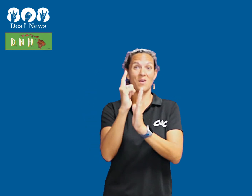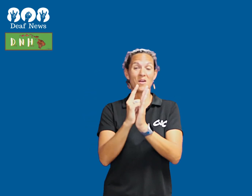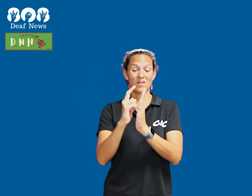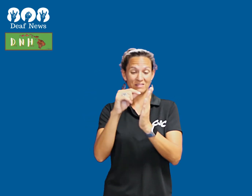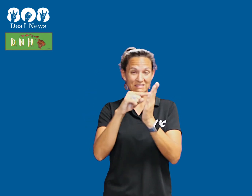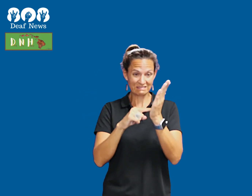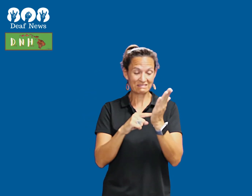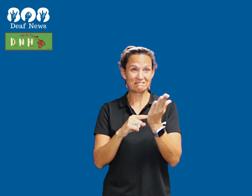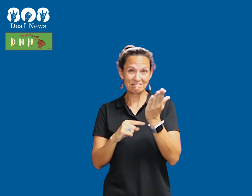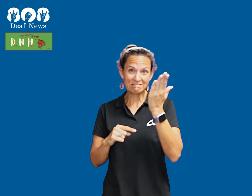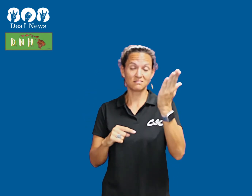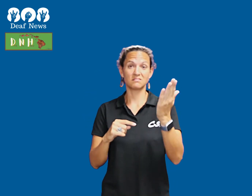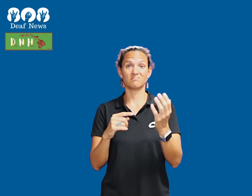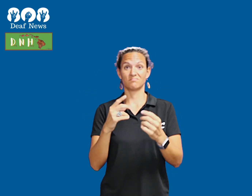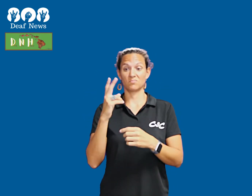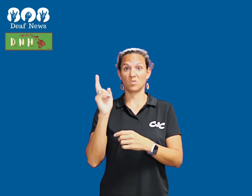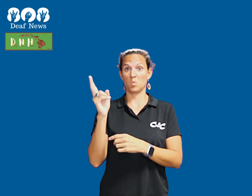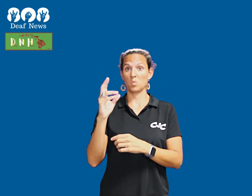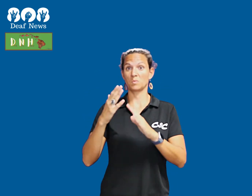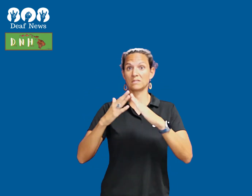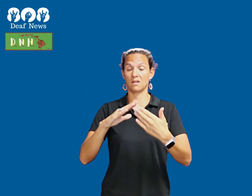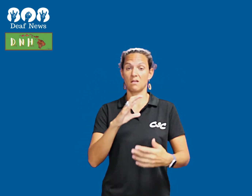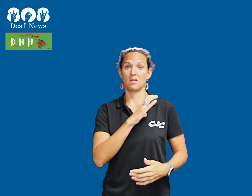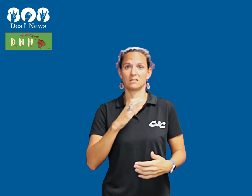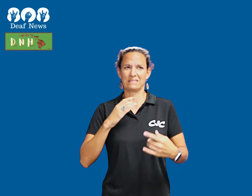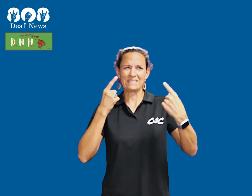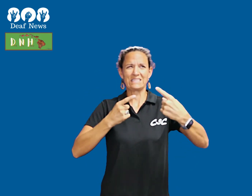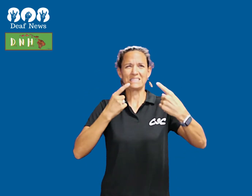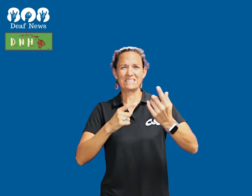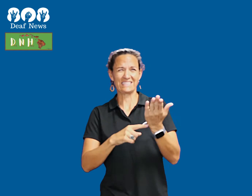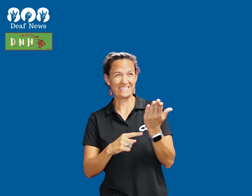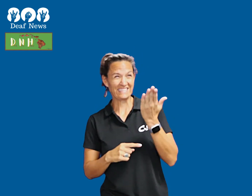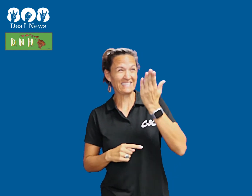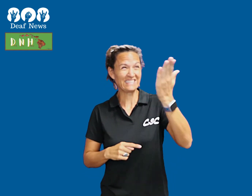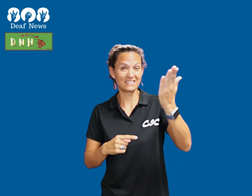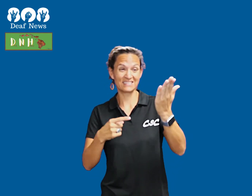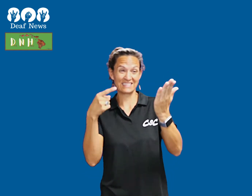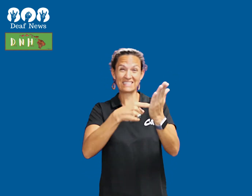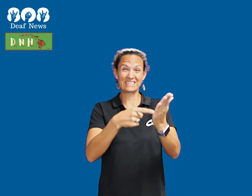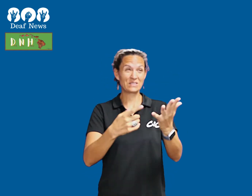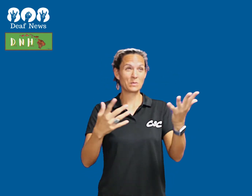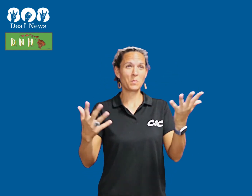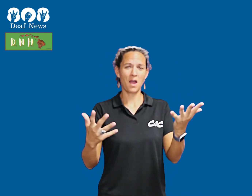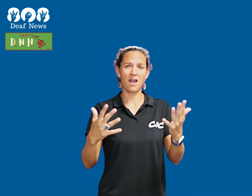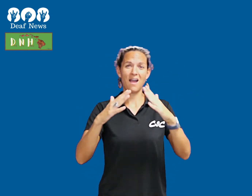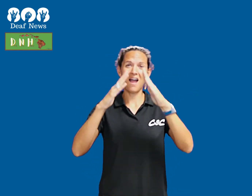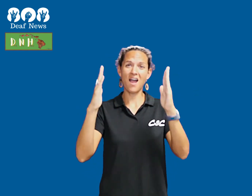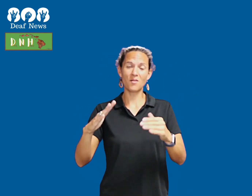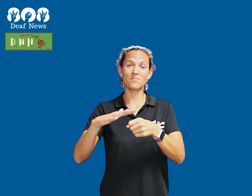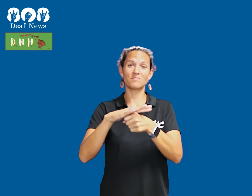The Honolulu City Council is also struggling with a bill to move new development farther back from